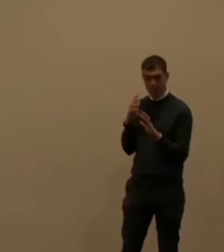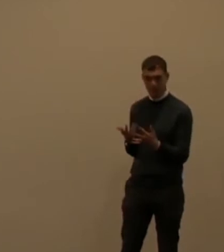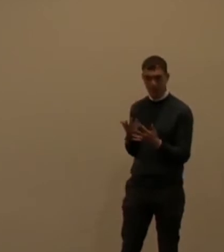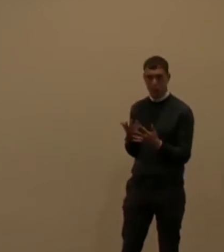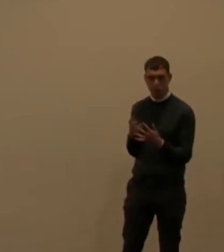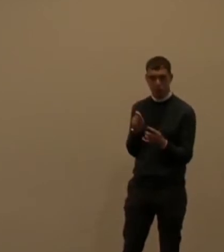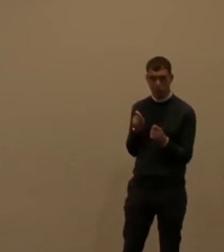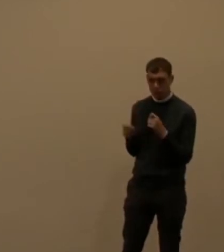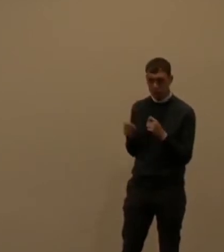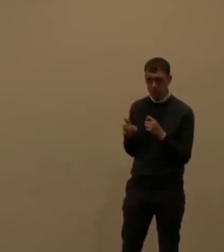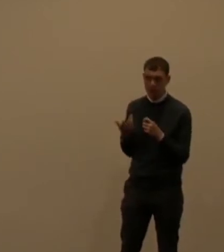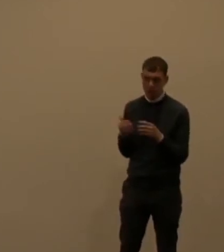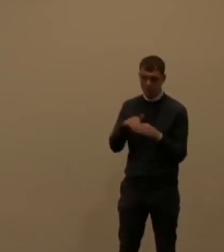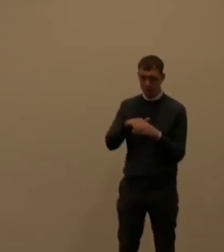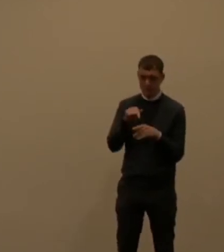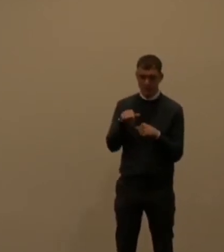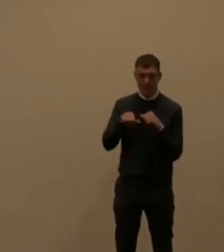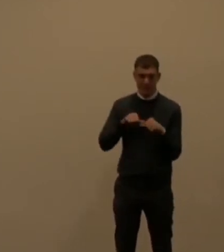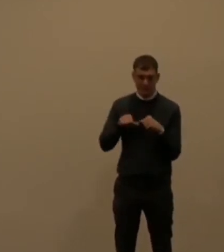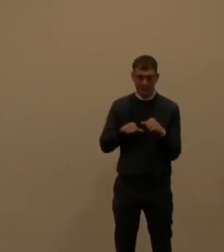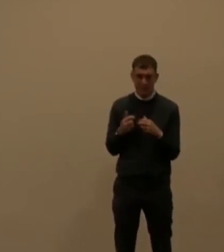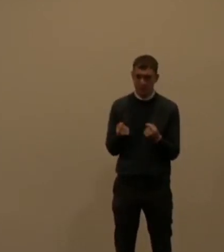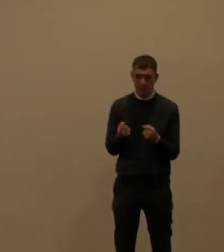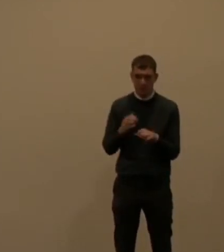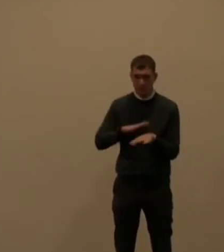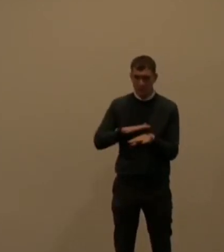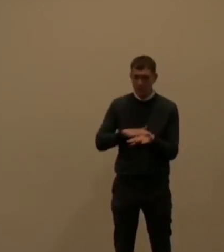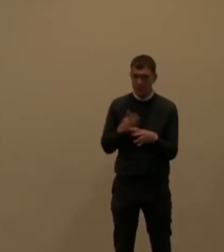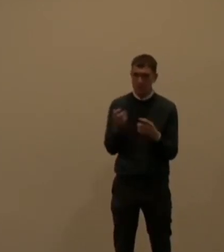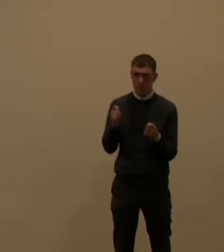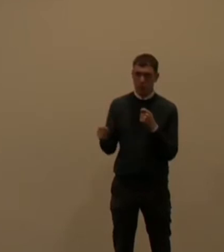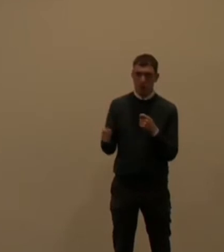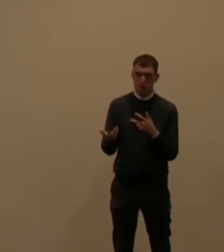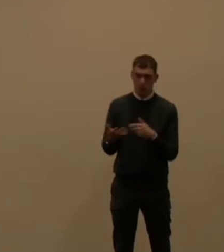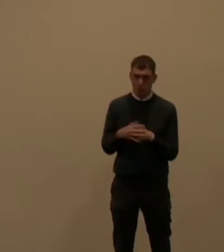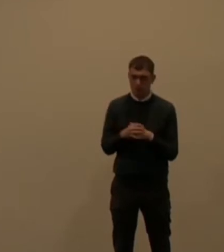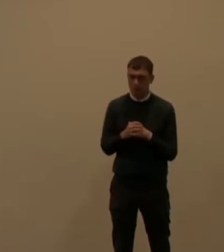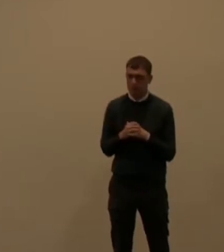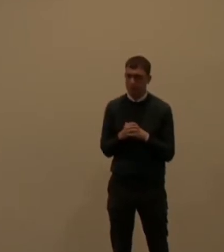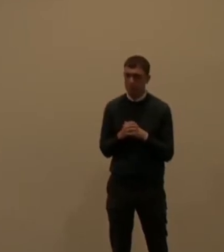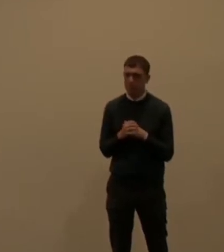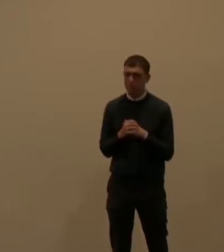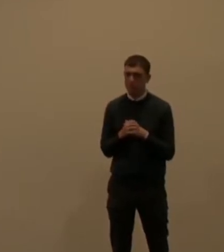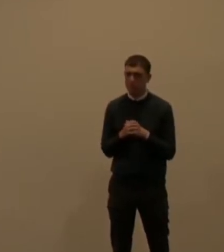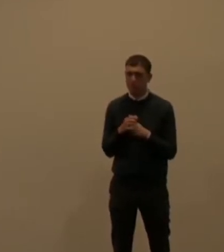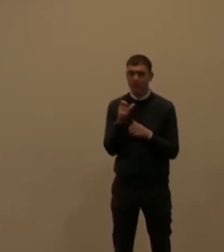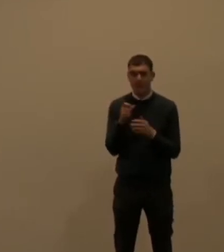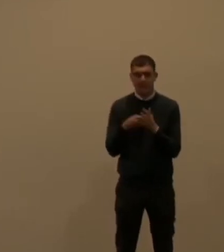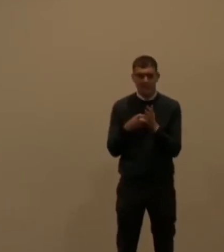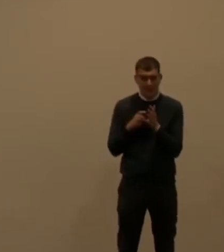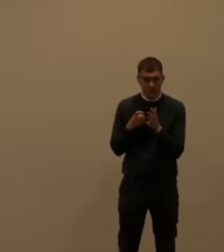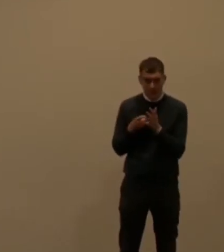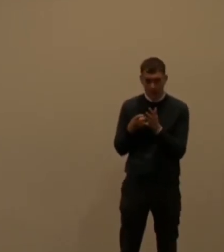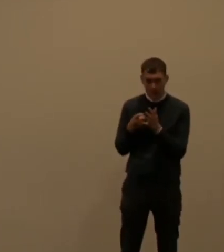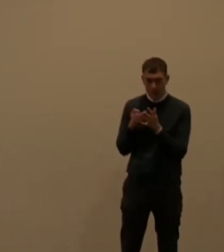But it is in the system because, no one has time to clean them. There's always that point in the CRM team that